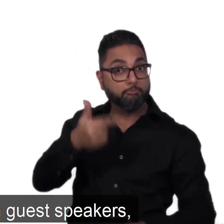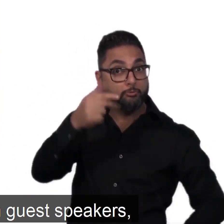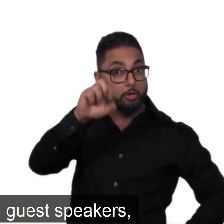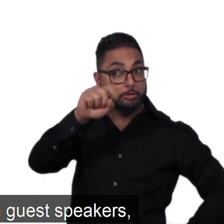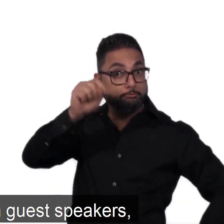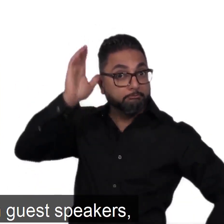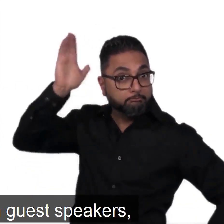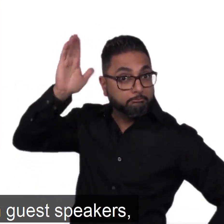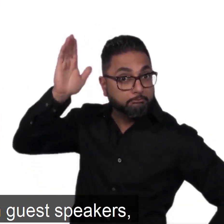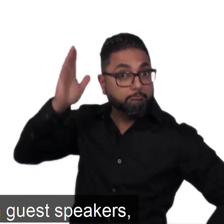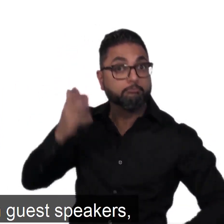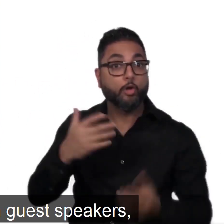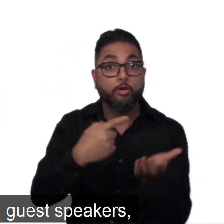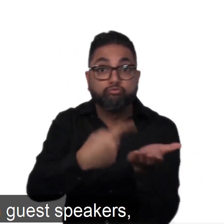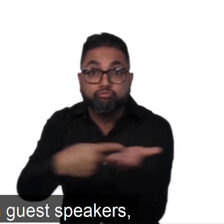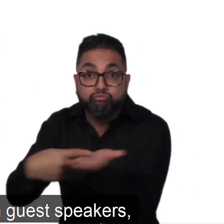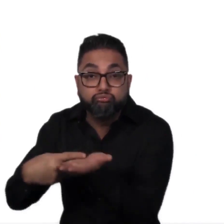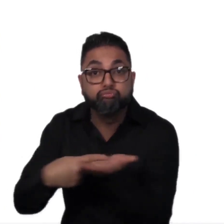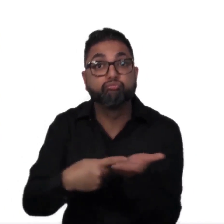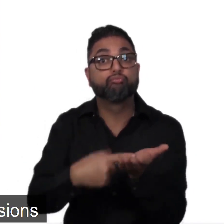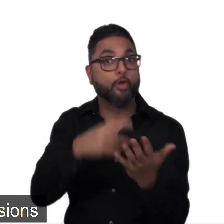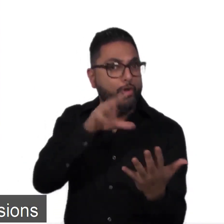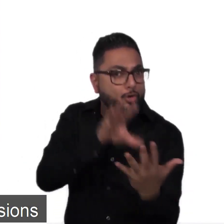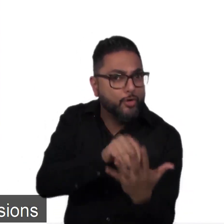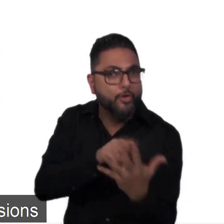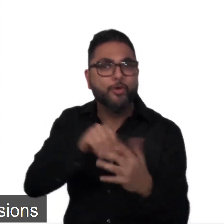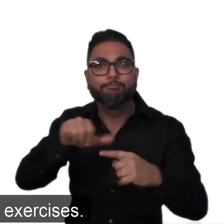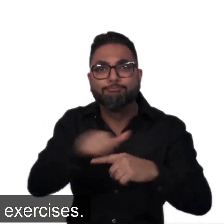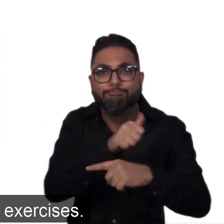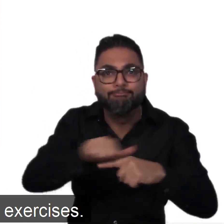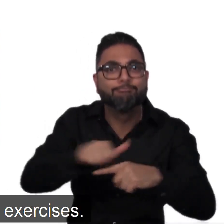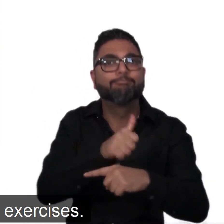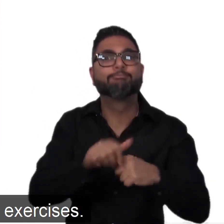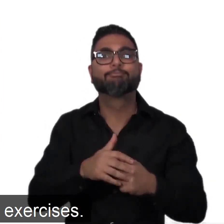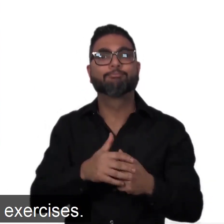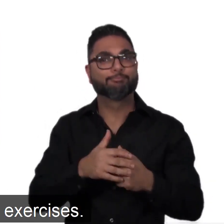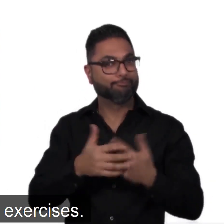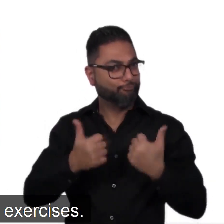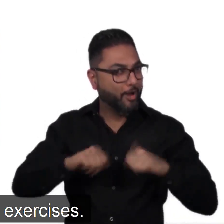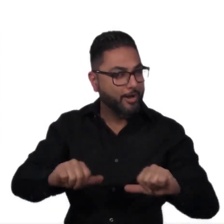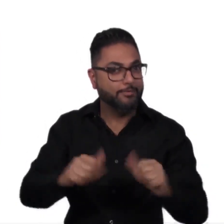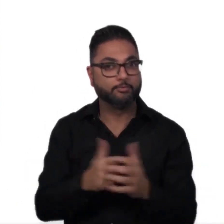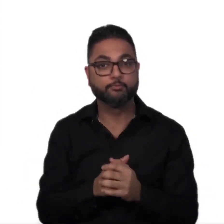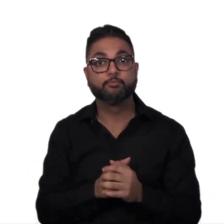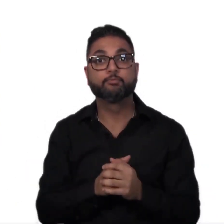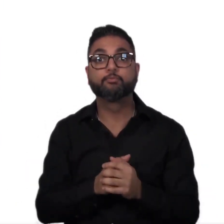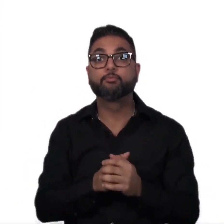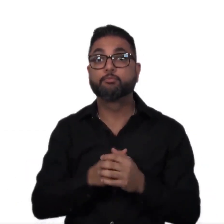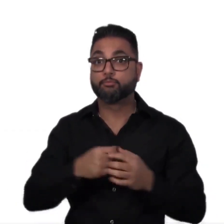include presentations from guest speakers, discussions, and learning exercises.